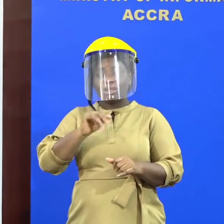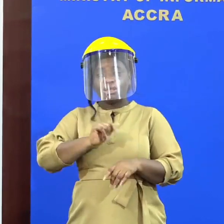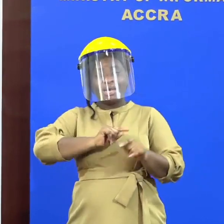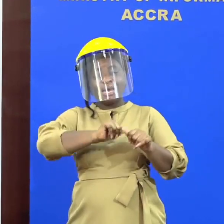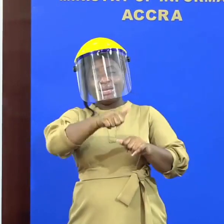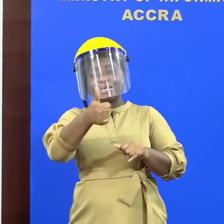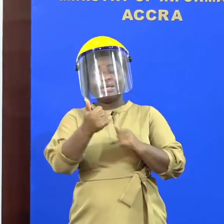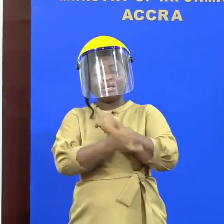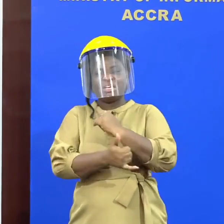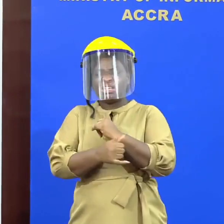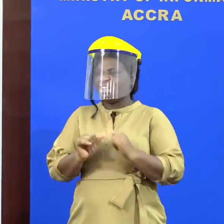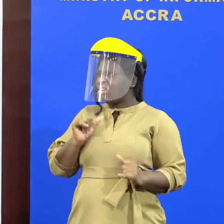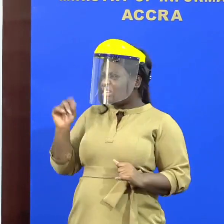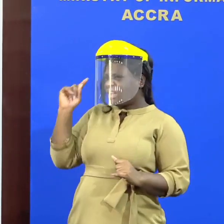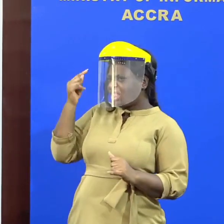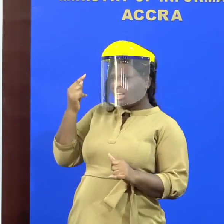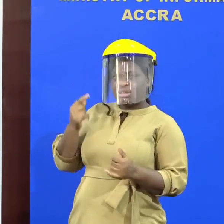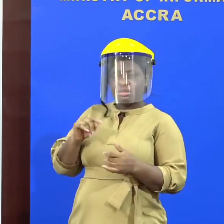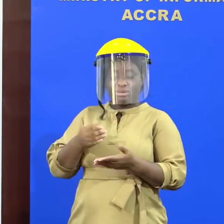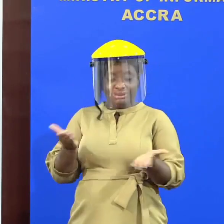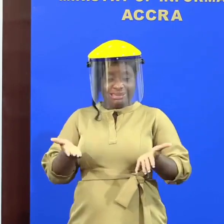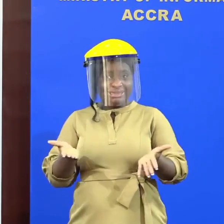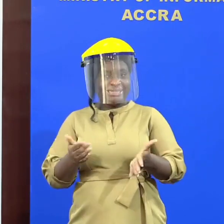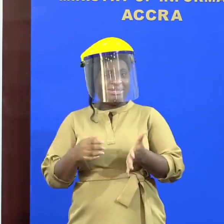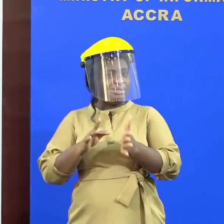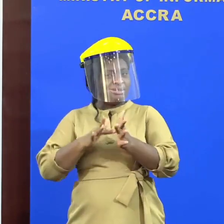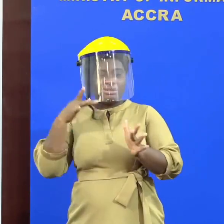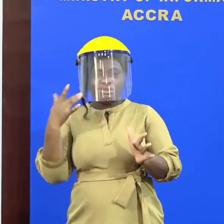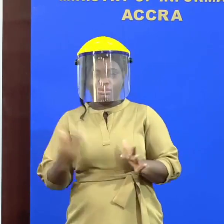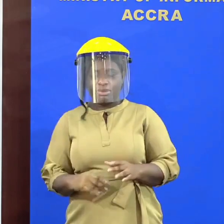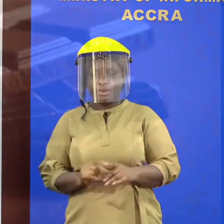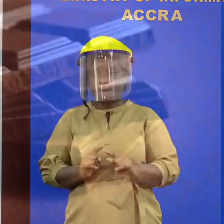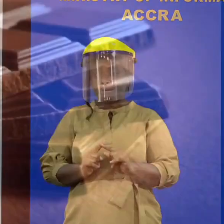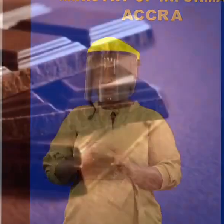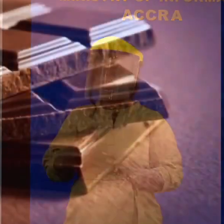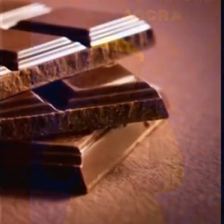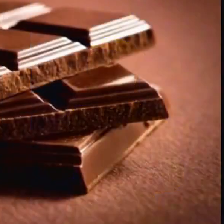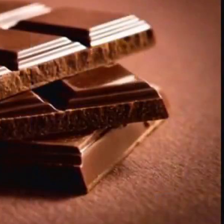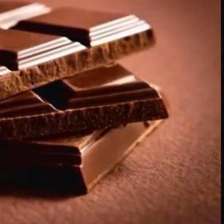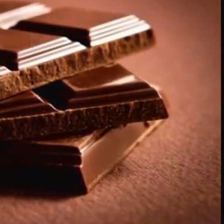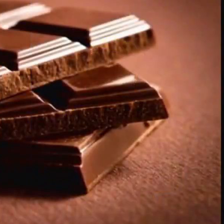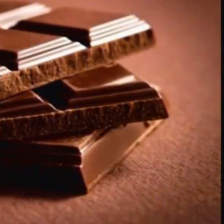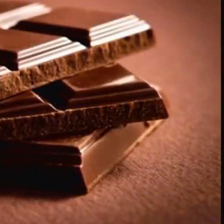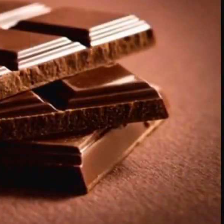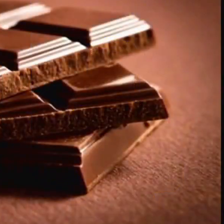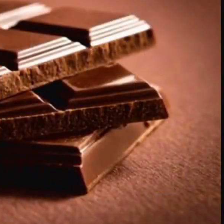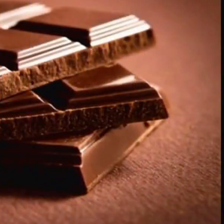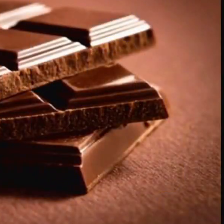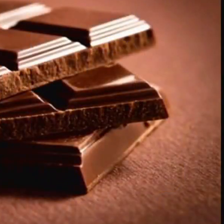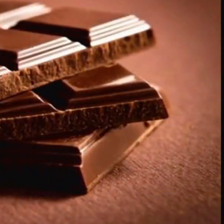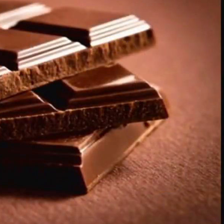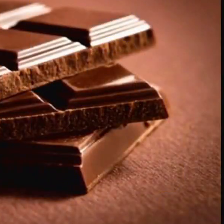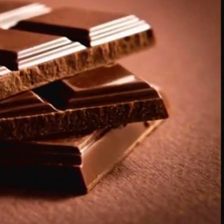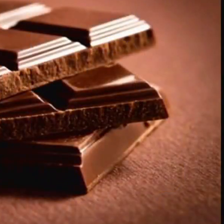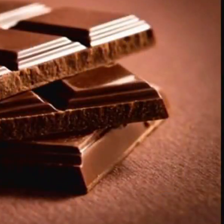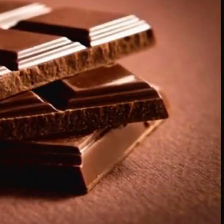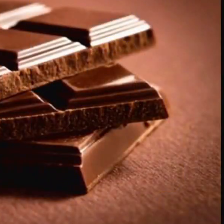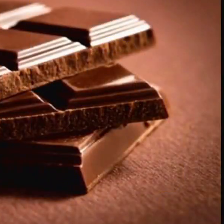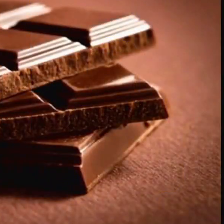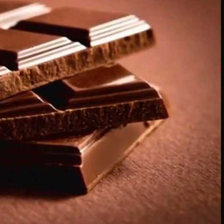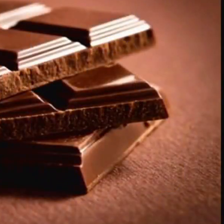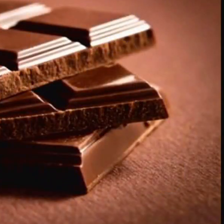I do not think that made in Ghana chocolate is expensive. But what I say is that, for example, if